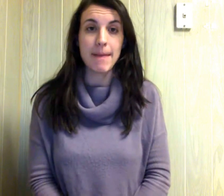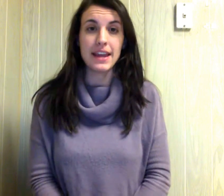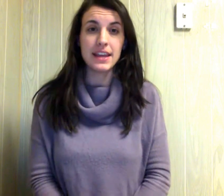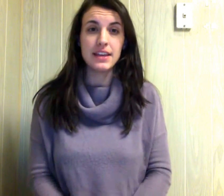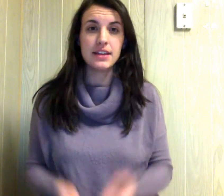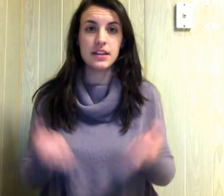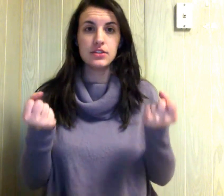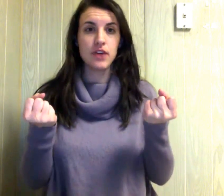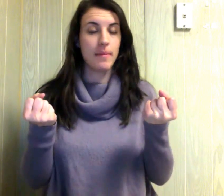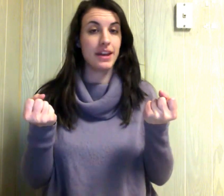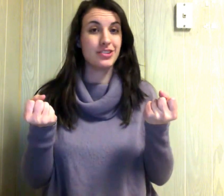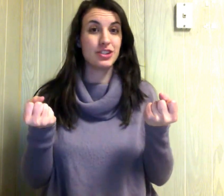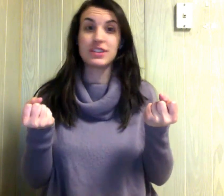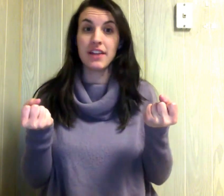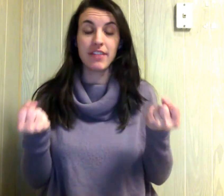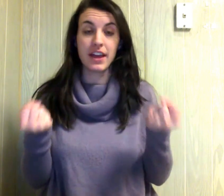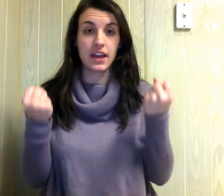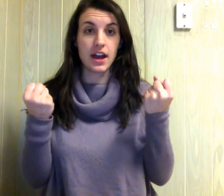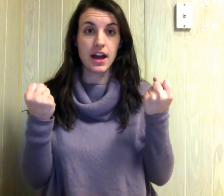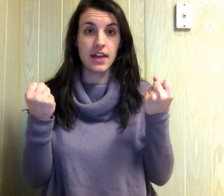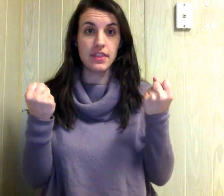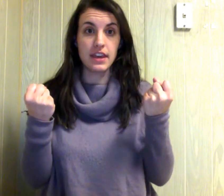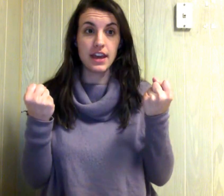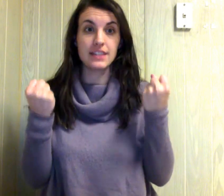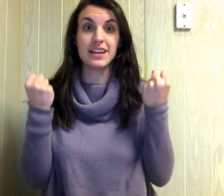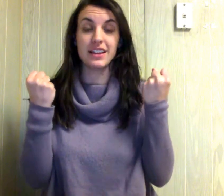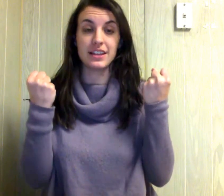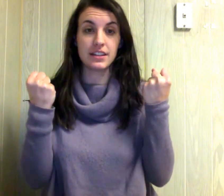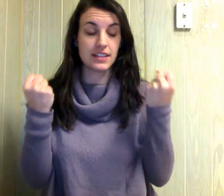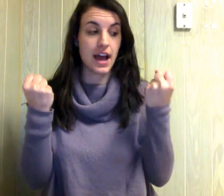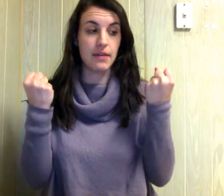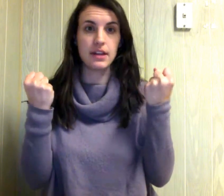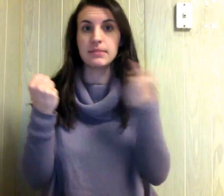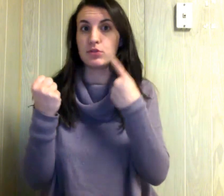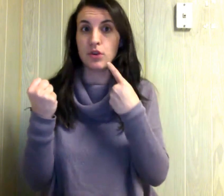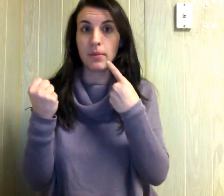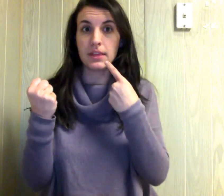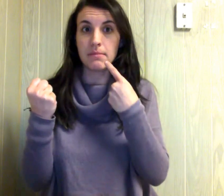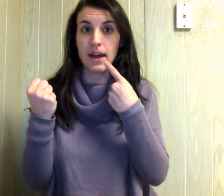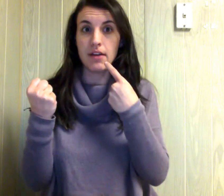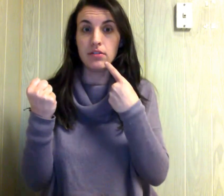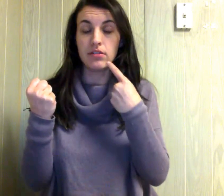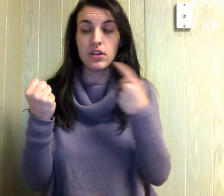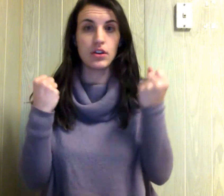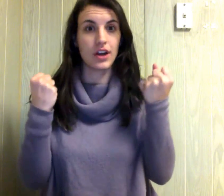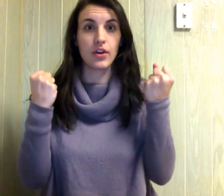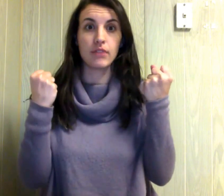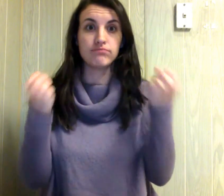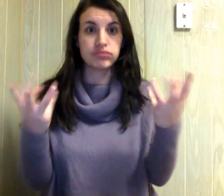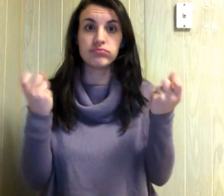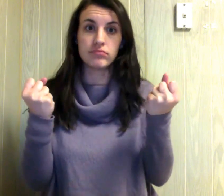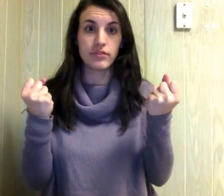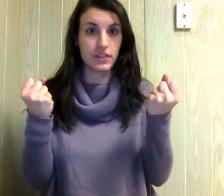many. So how many is just kind of like the ASL sign, except you don't make the mouth. You're not going for the